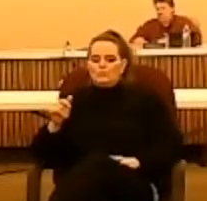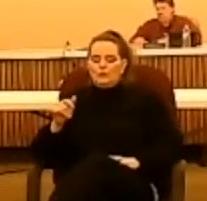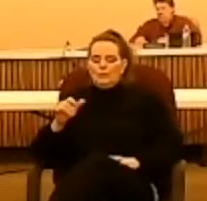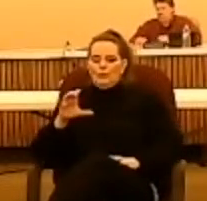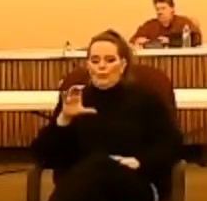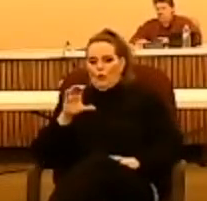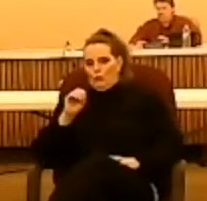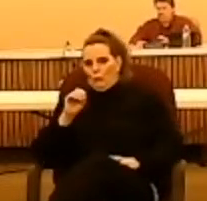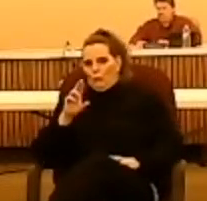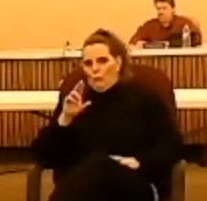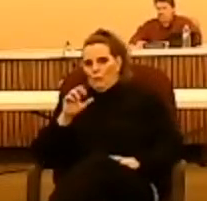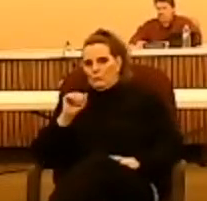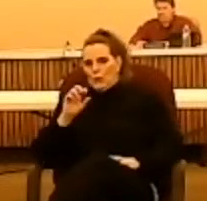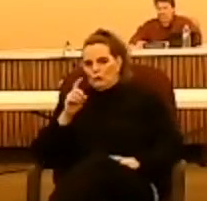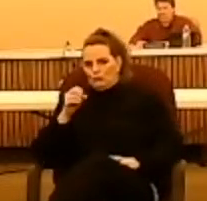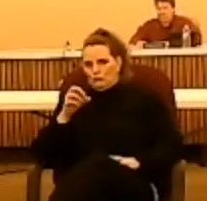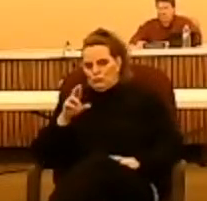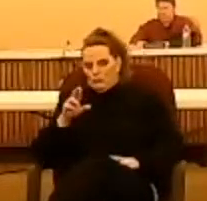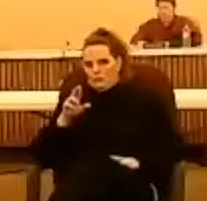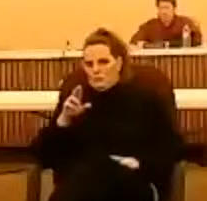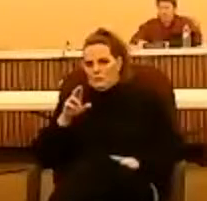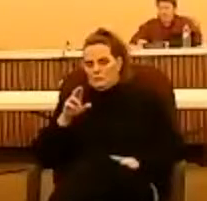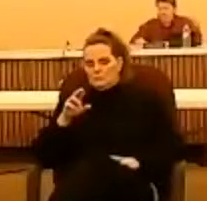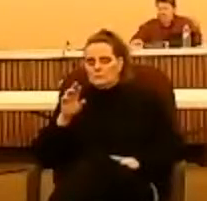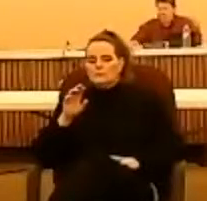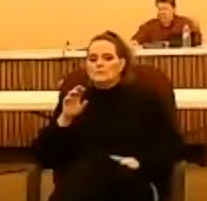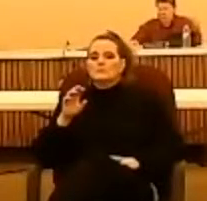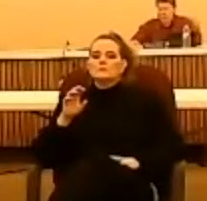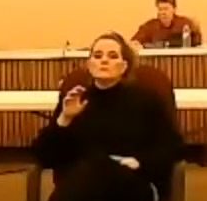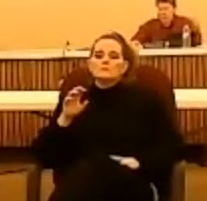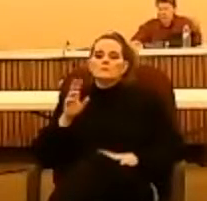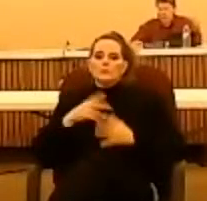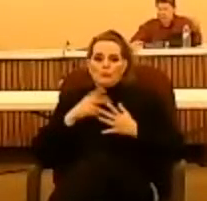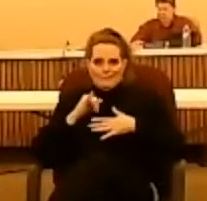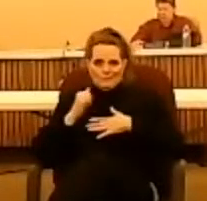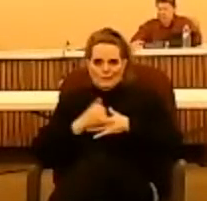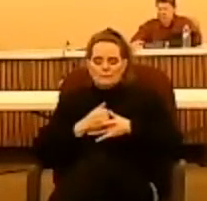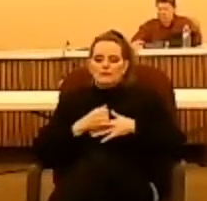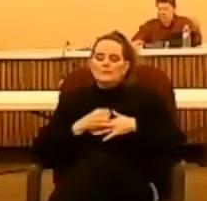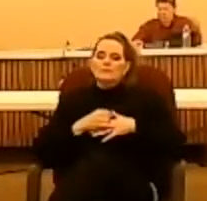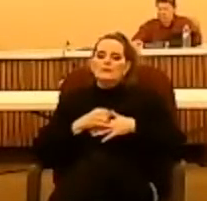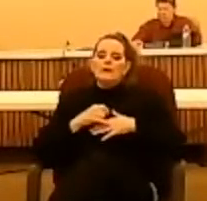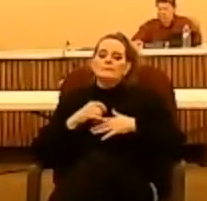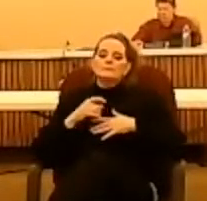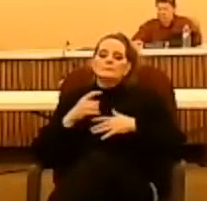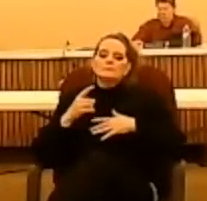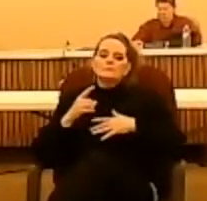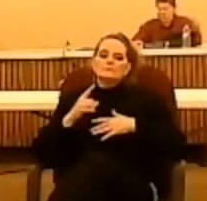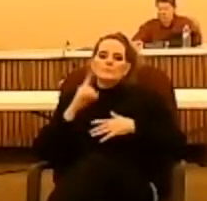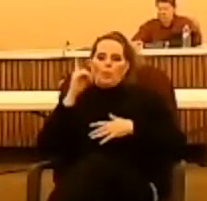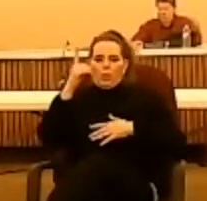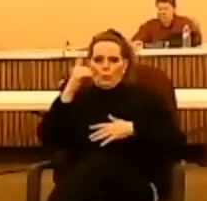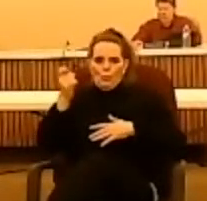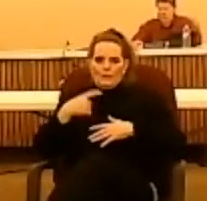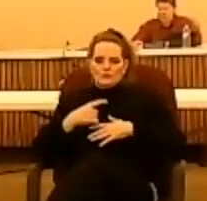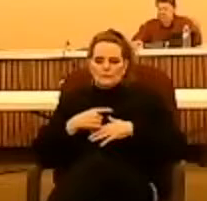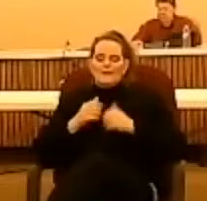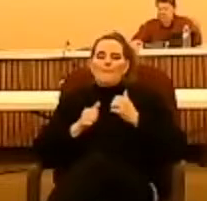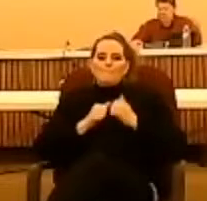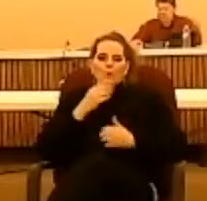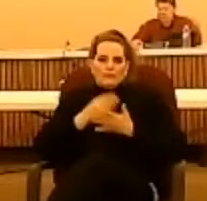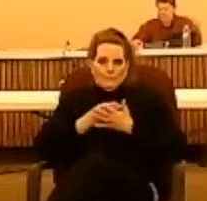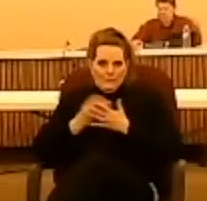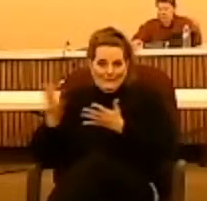corridor, the East River Road corridor project. And the big question came in, so the majority of the funds being